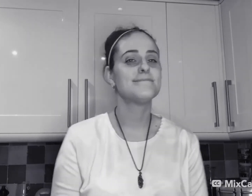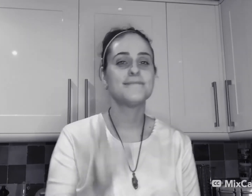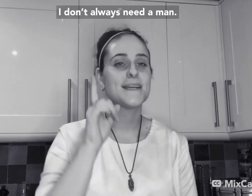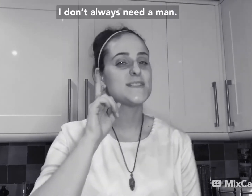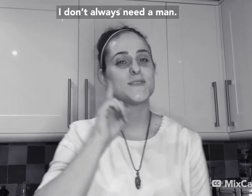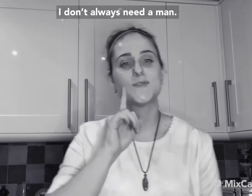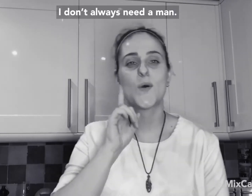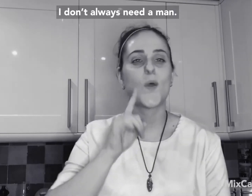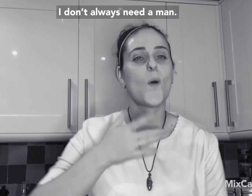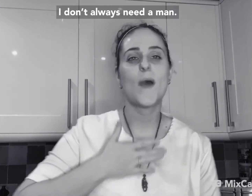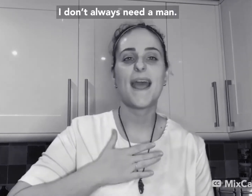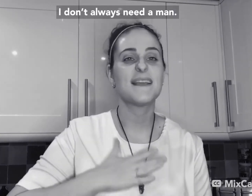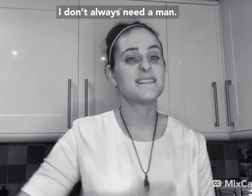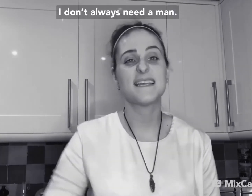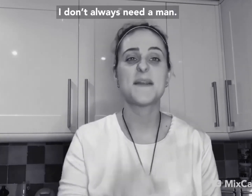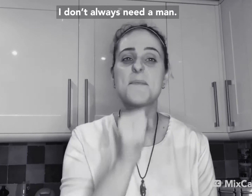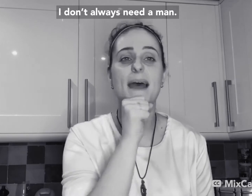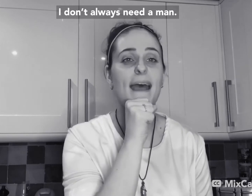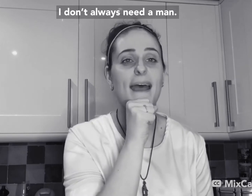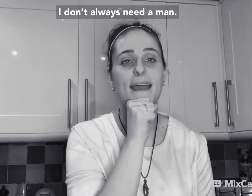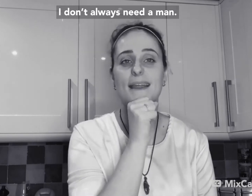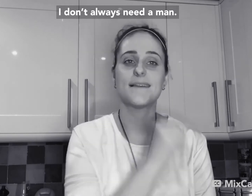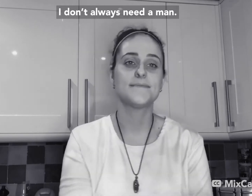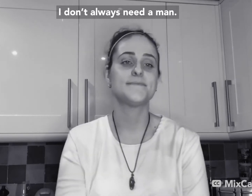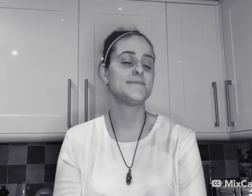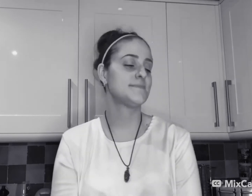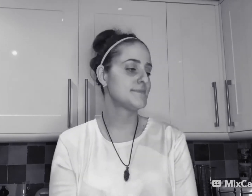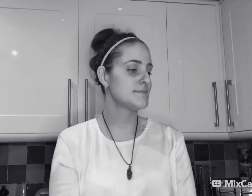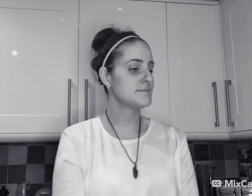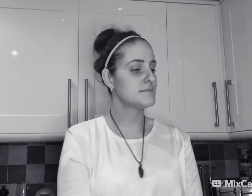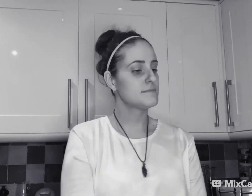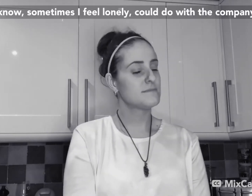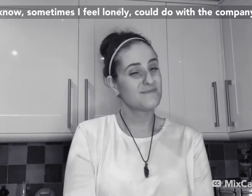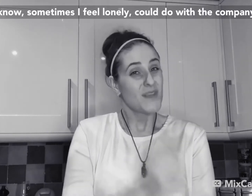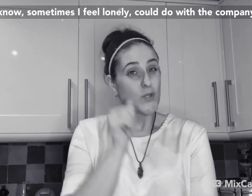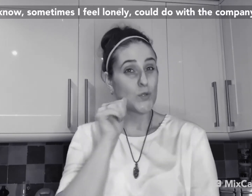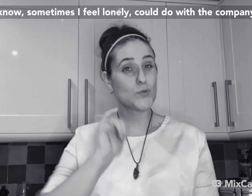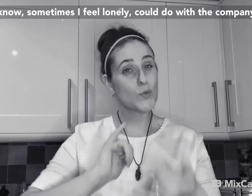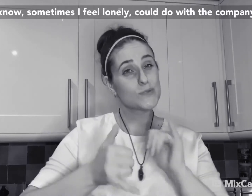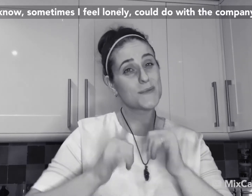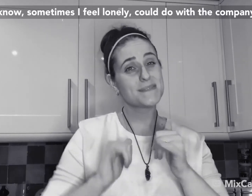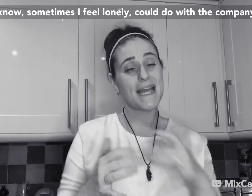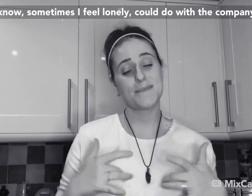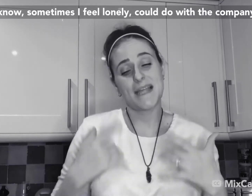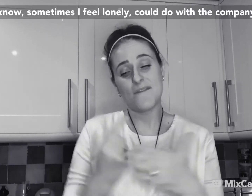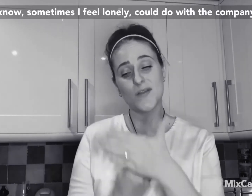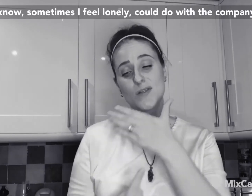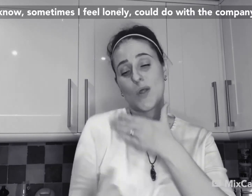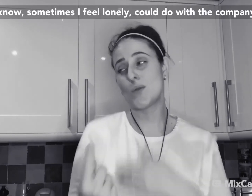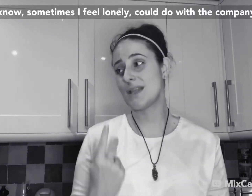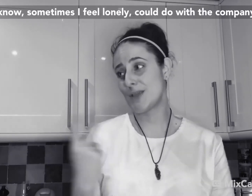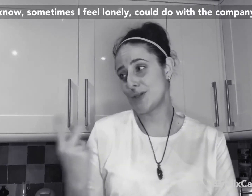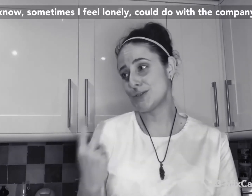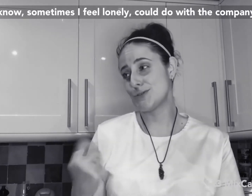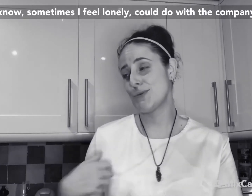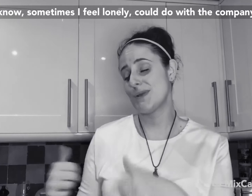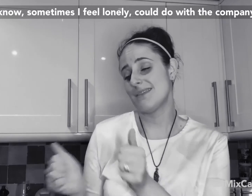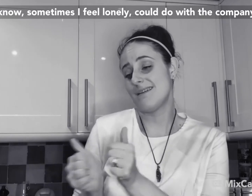i don't always need a man you know sometimes i feel lonely could do with the